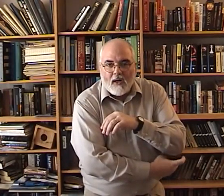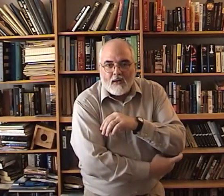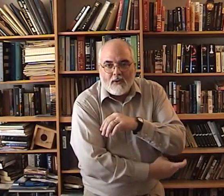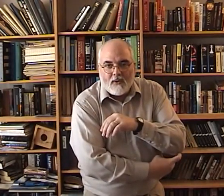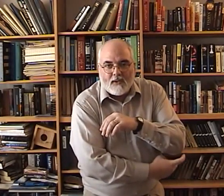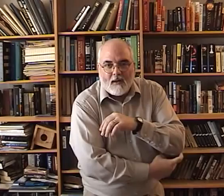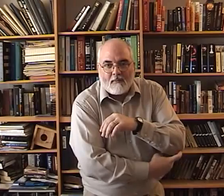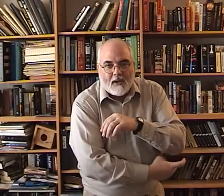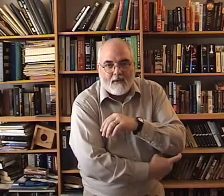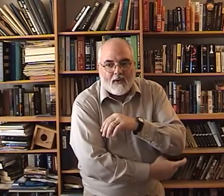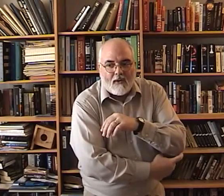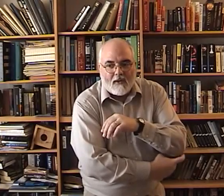do something evil?